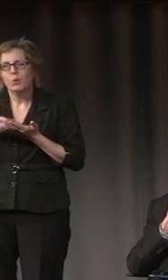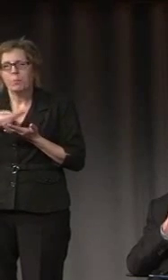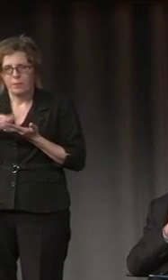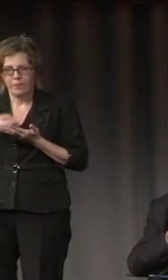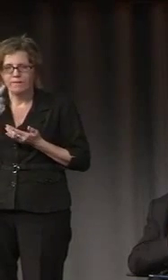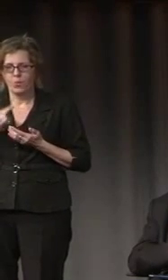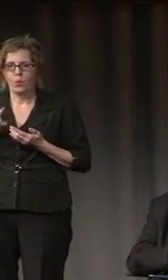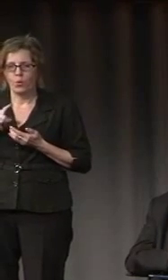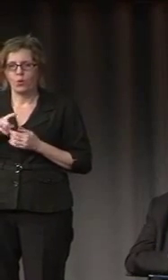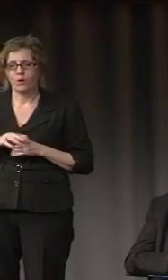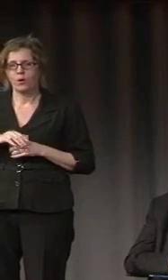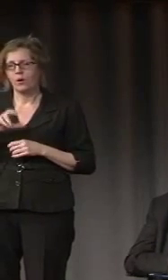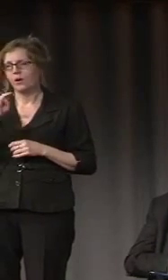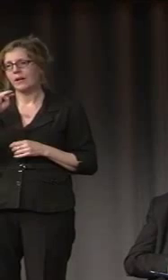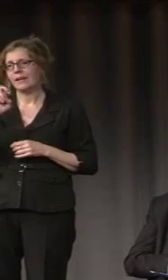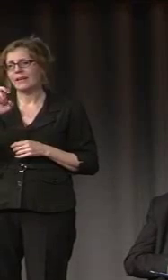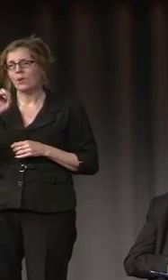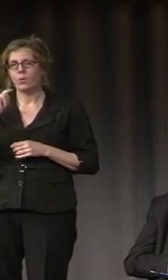in a memory,